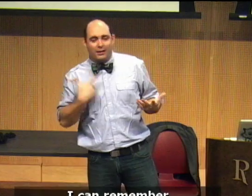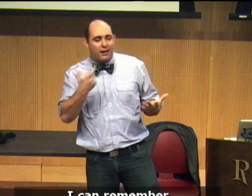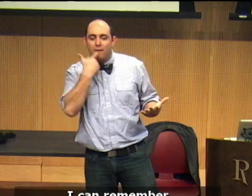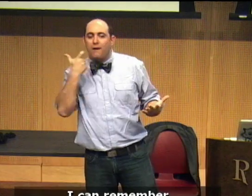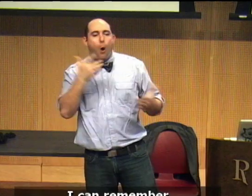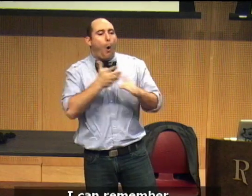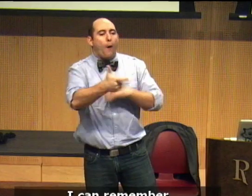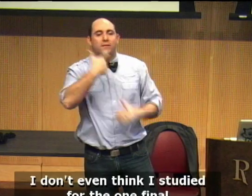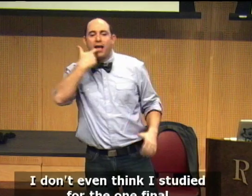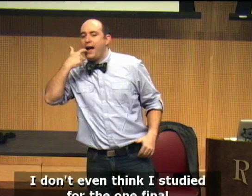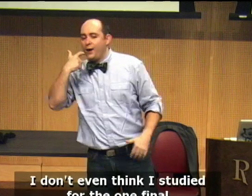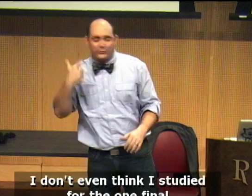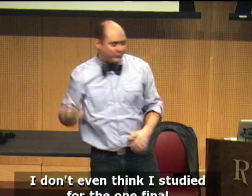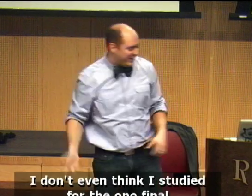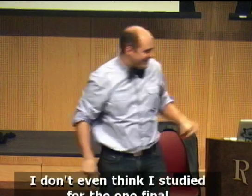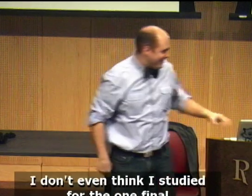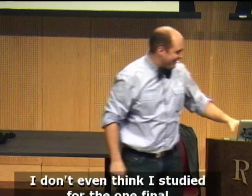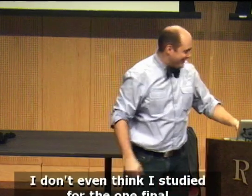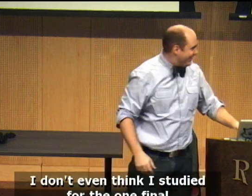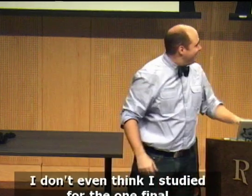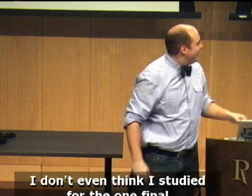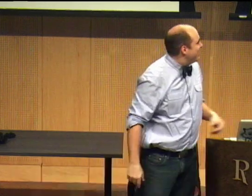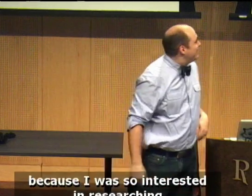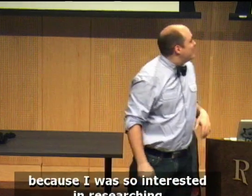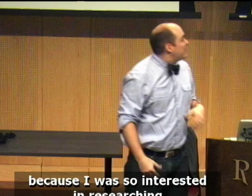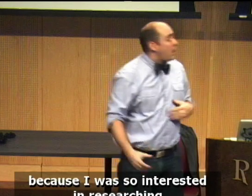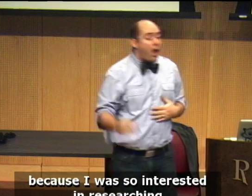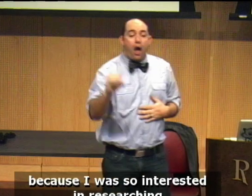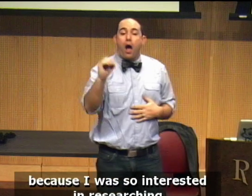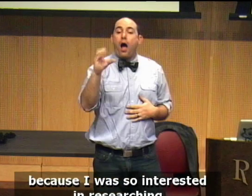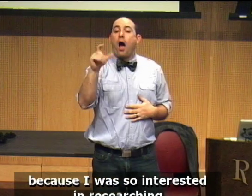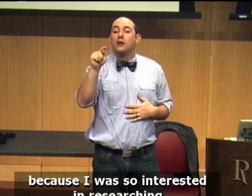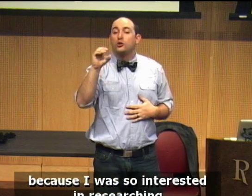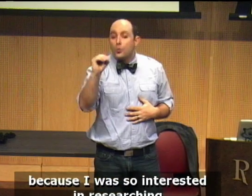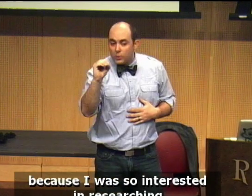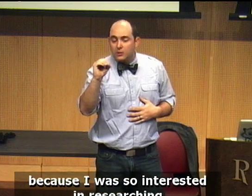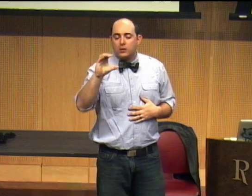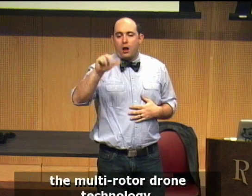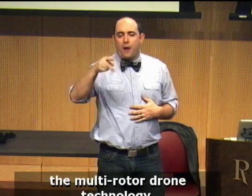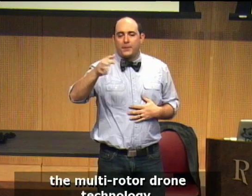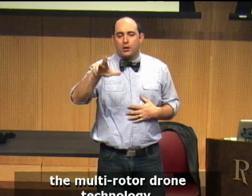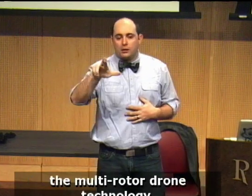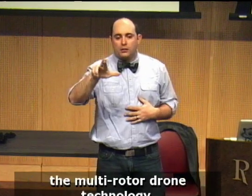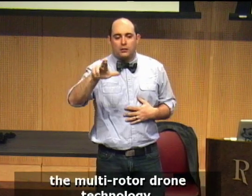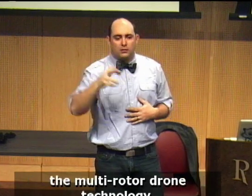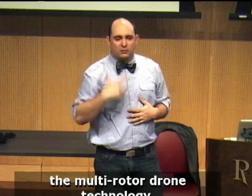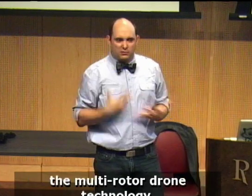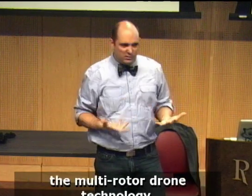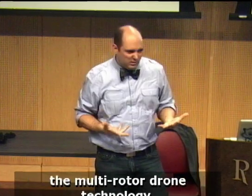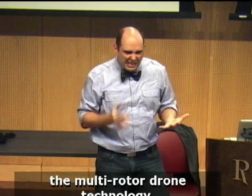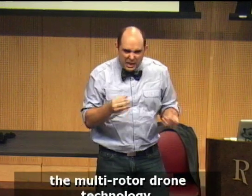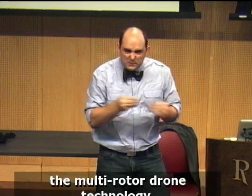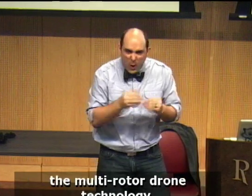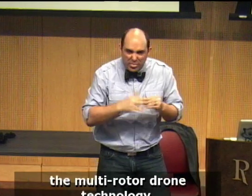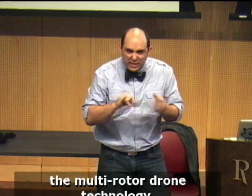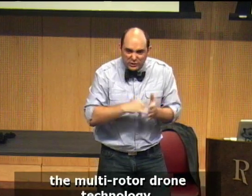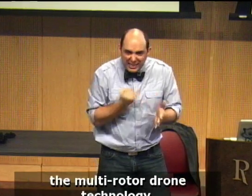can remember, I don't even think I studied for the one final because I was so interested in researching the multi-rotor drone technology. I